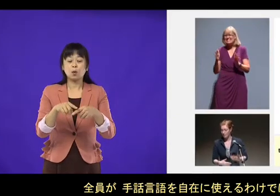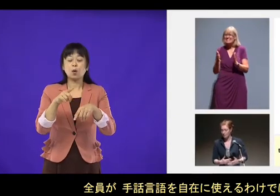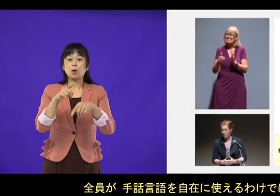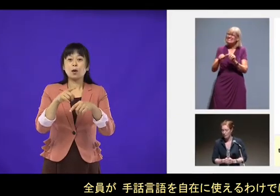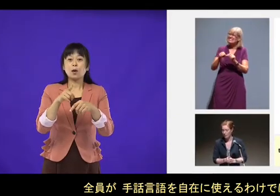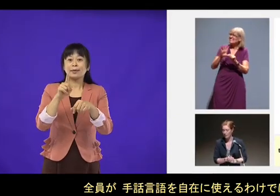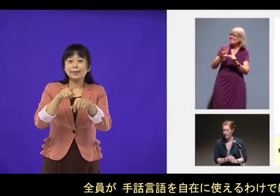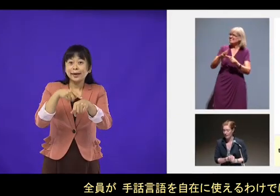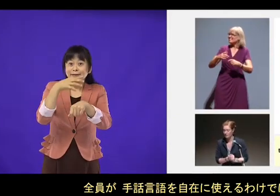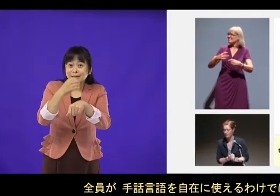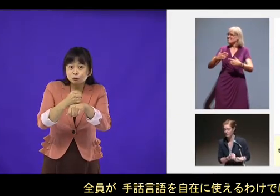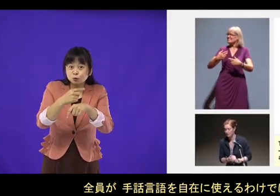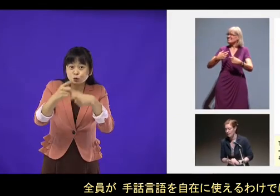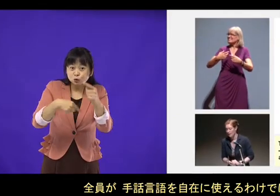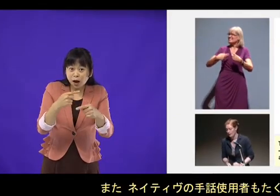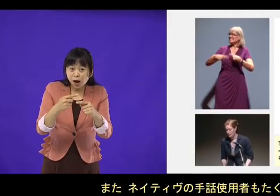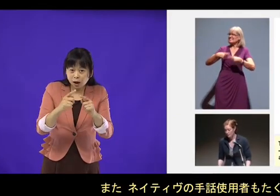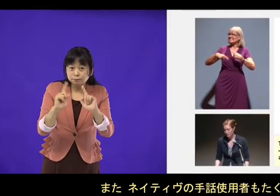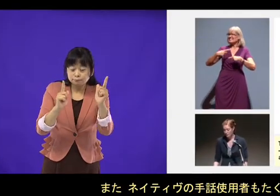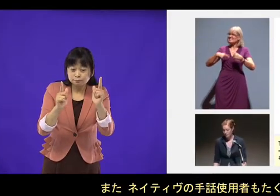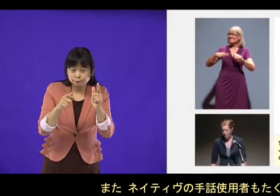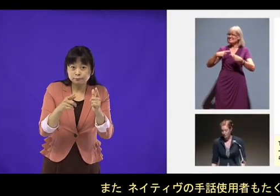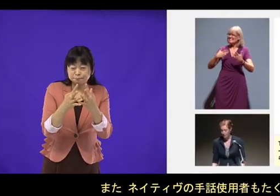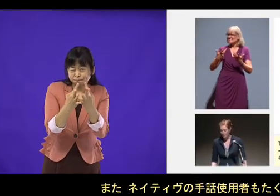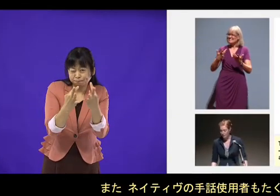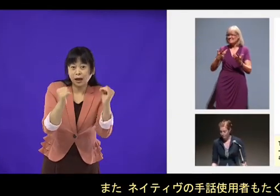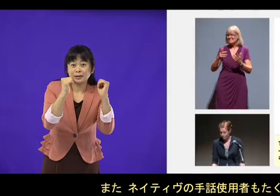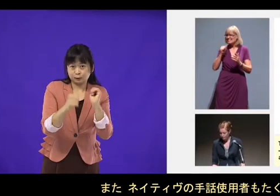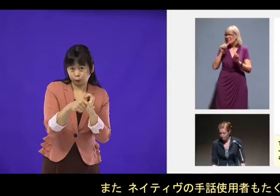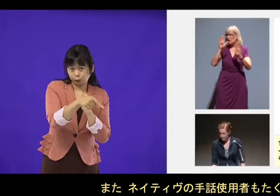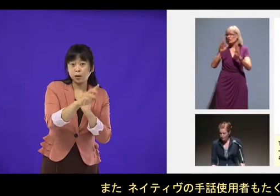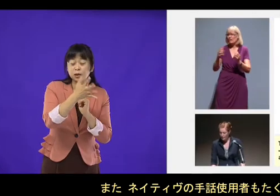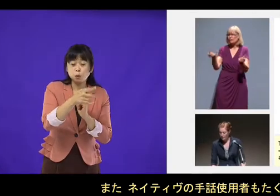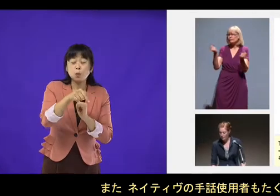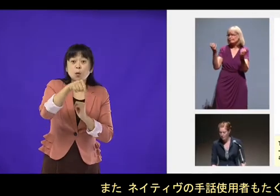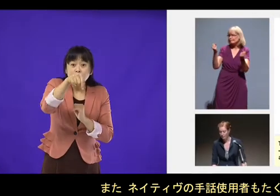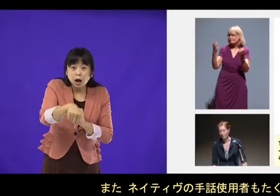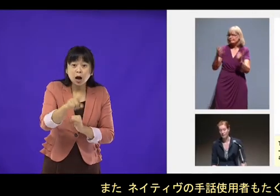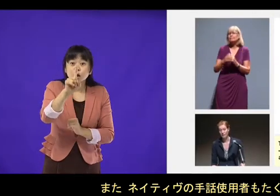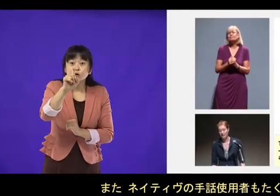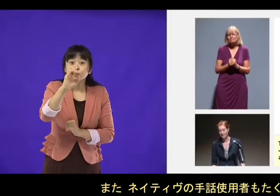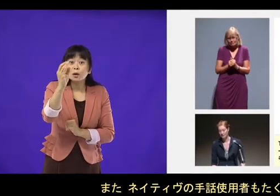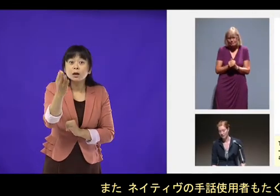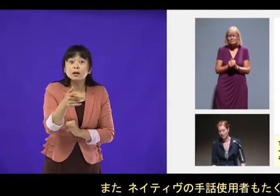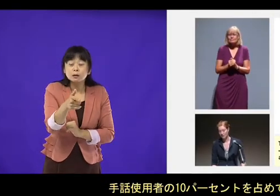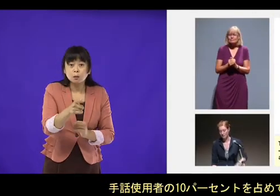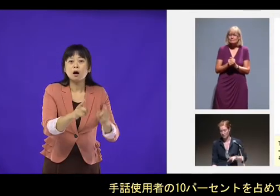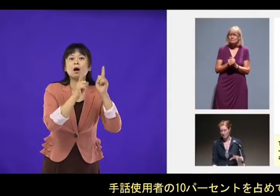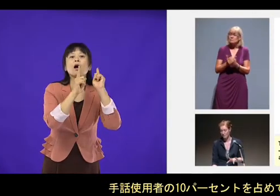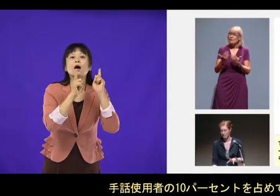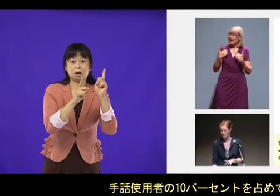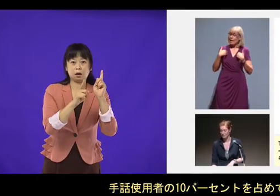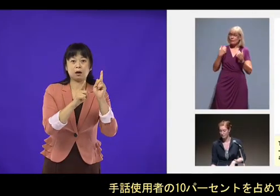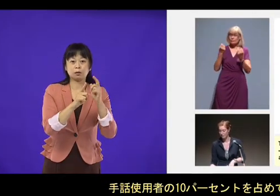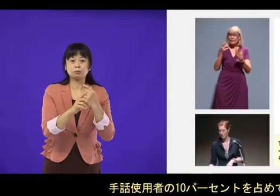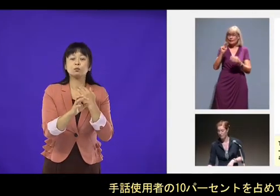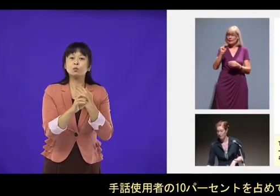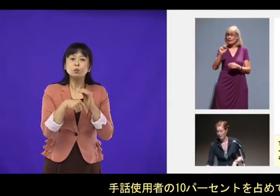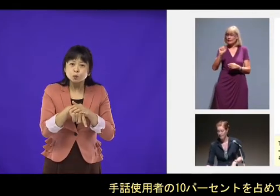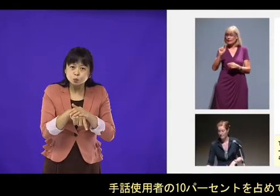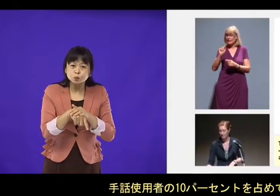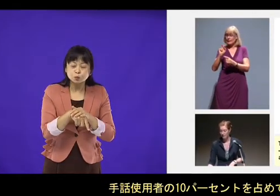so that they're not all as fluent. But there's also a number of native signers, so there's 10%